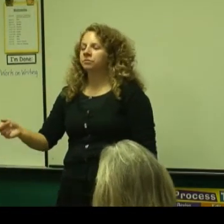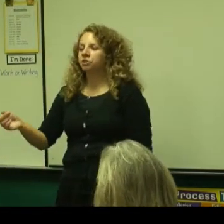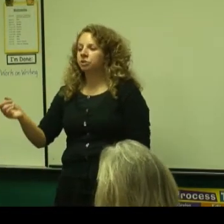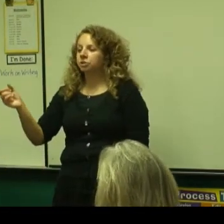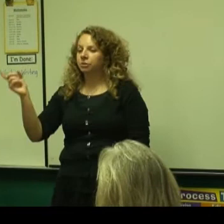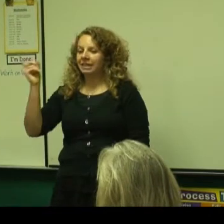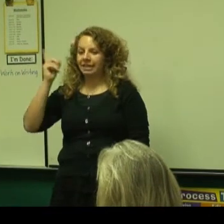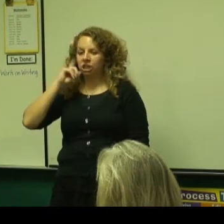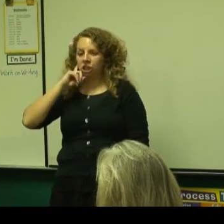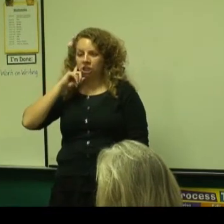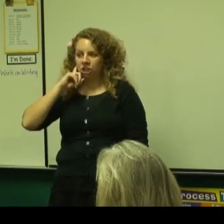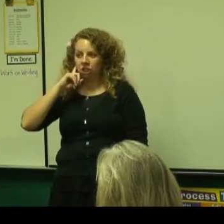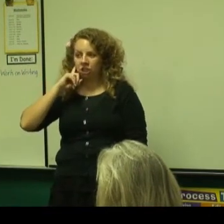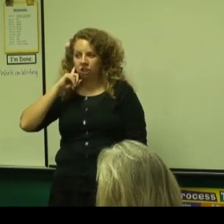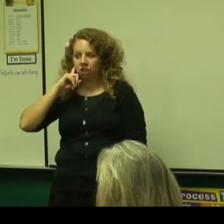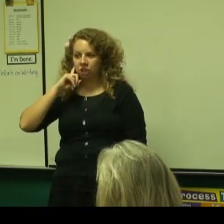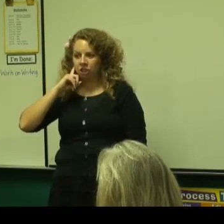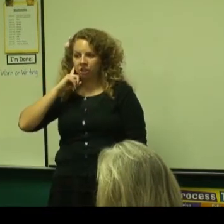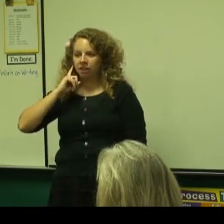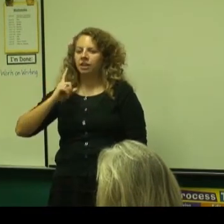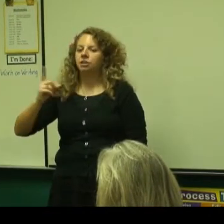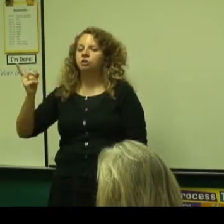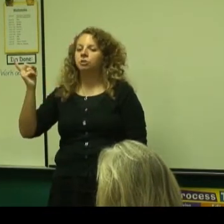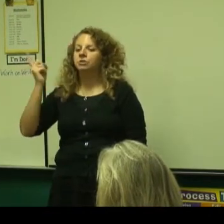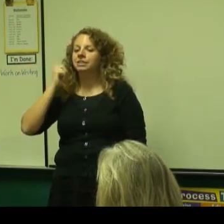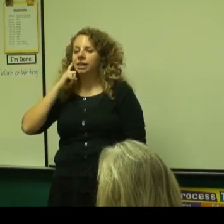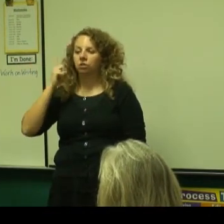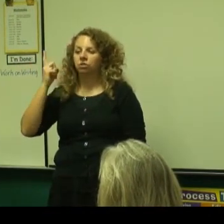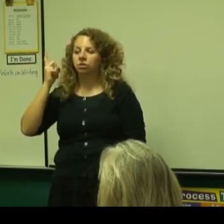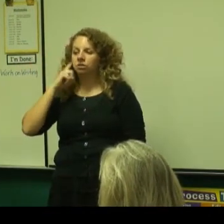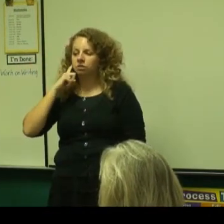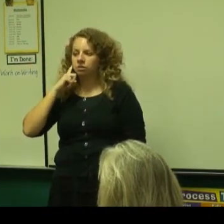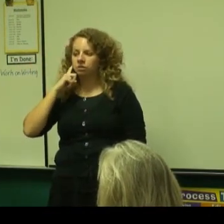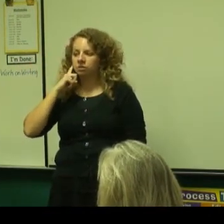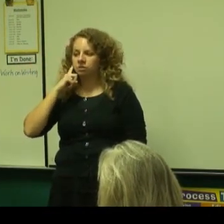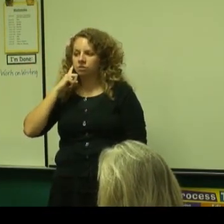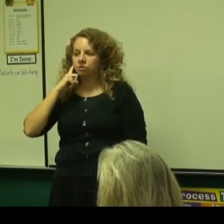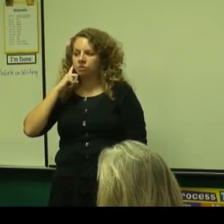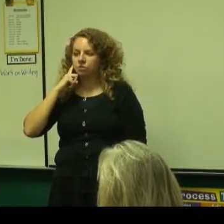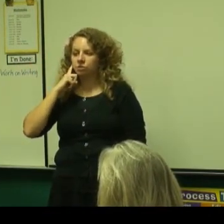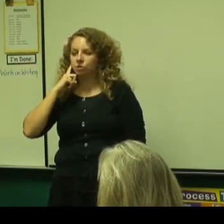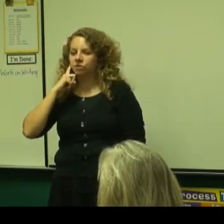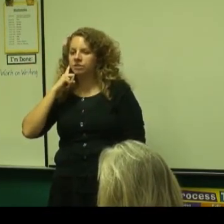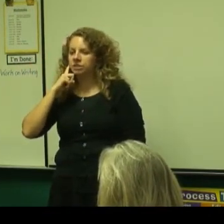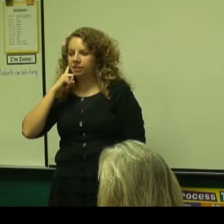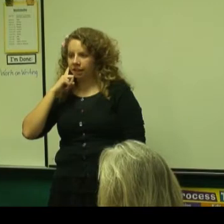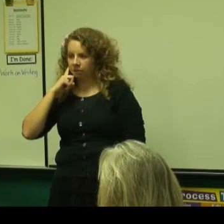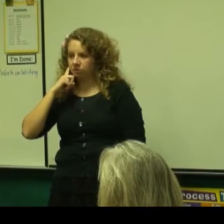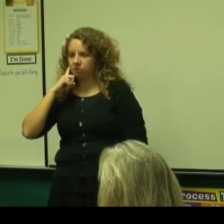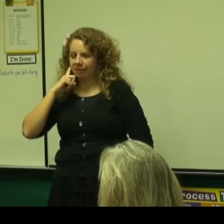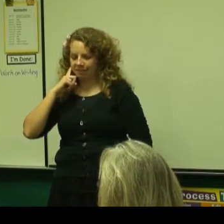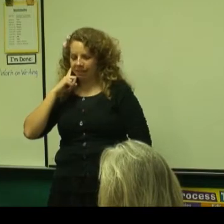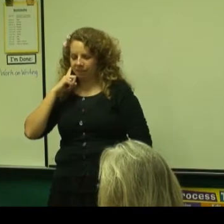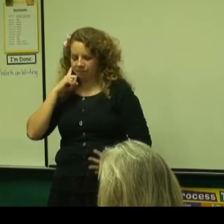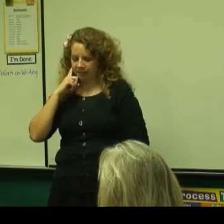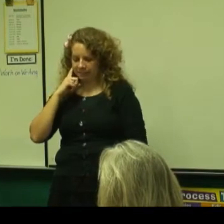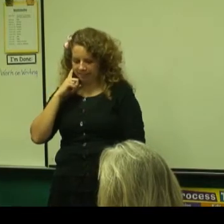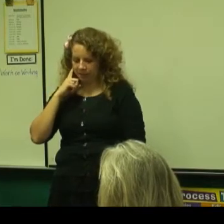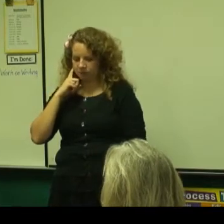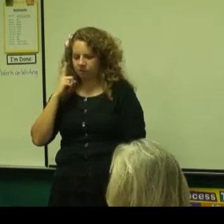You can do hear. You can do sound. So if it's a noun, a thing, like sound, then it